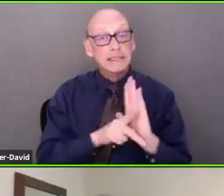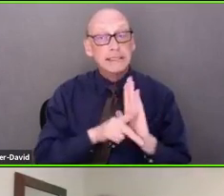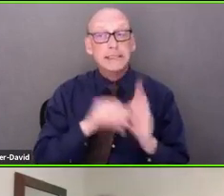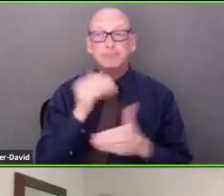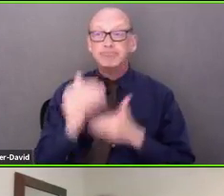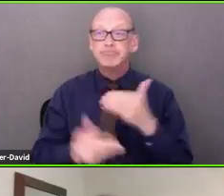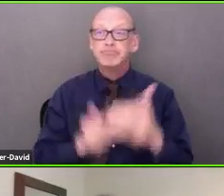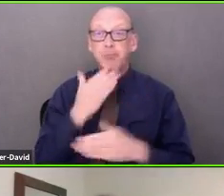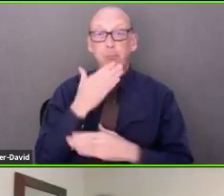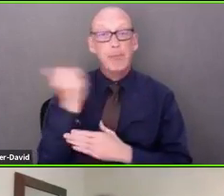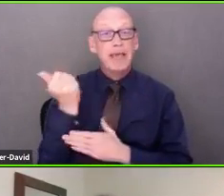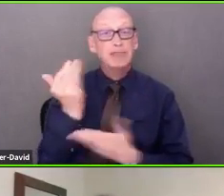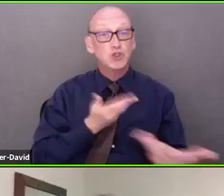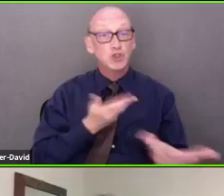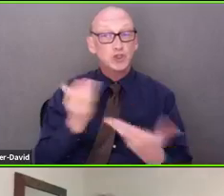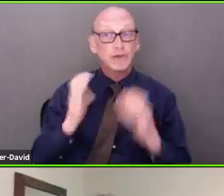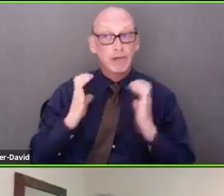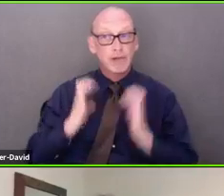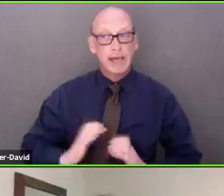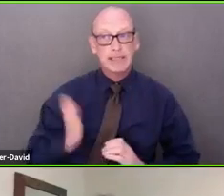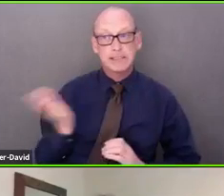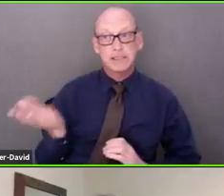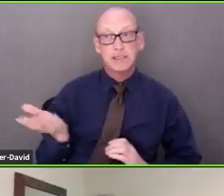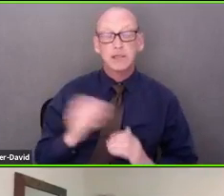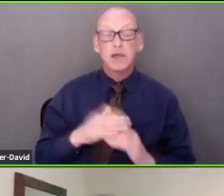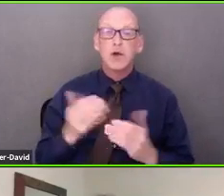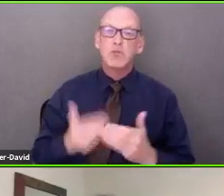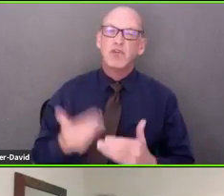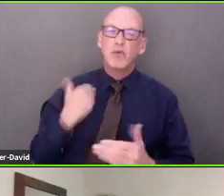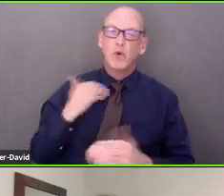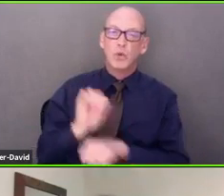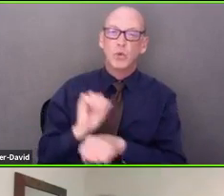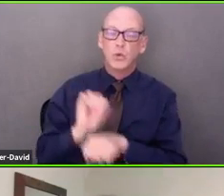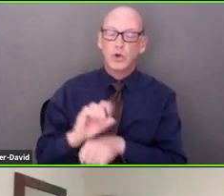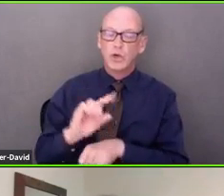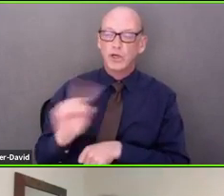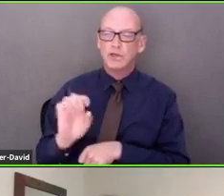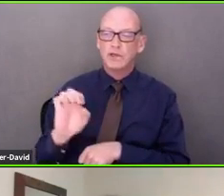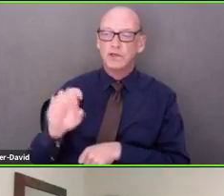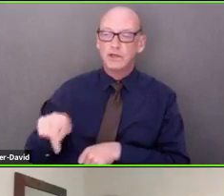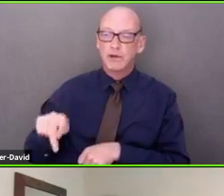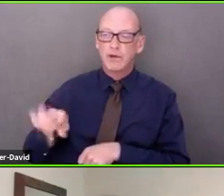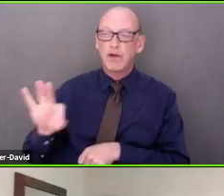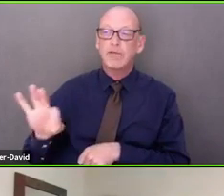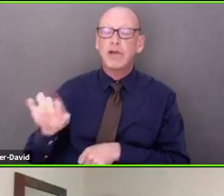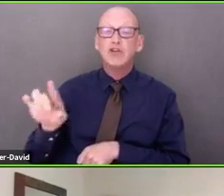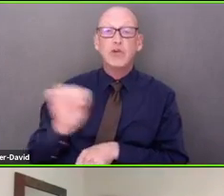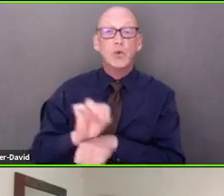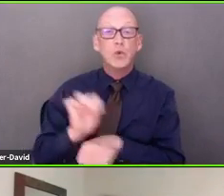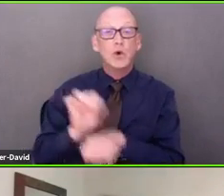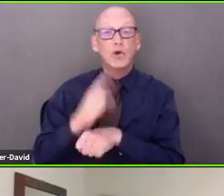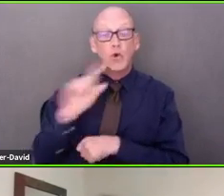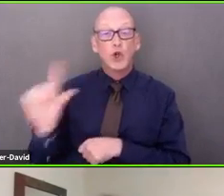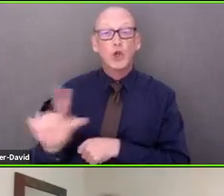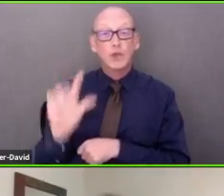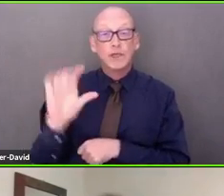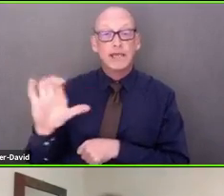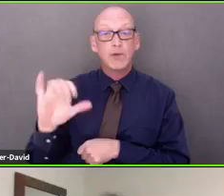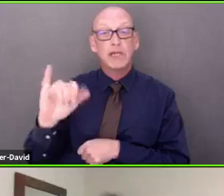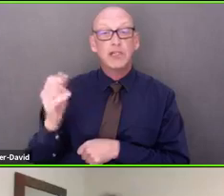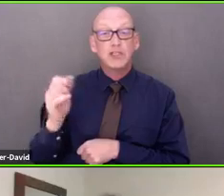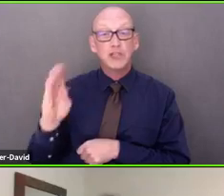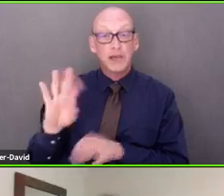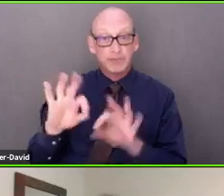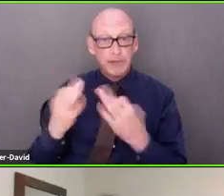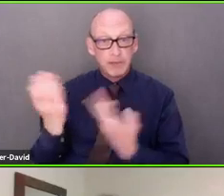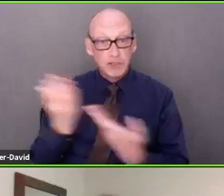serve Zeph's clients. Prior to working for Zeph, she worked for Lucas County Department of Job and Family Services from